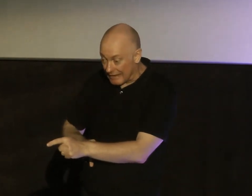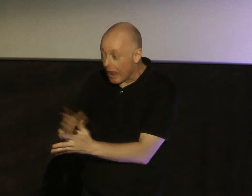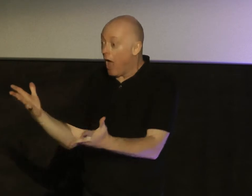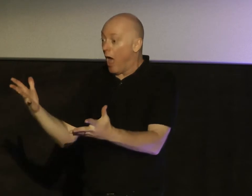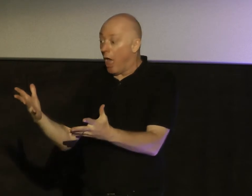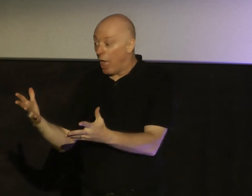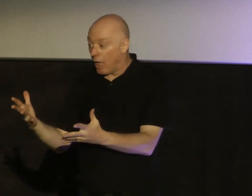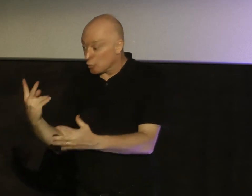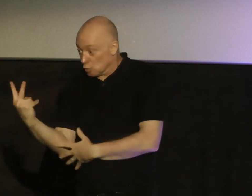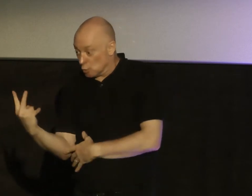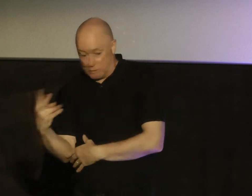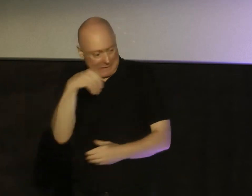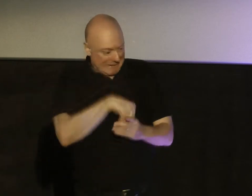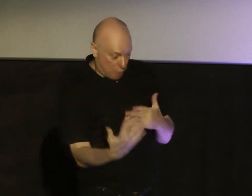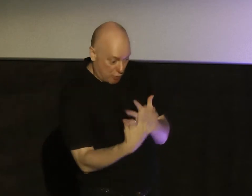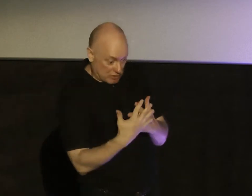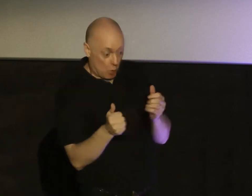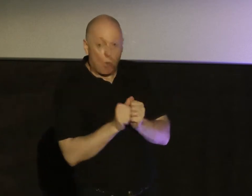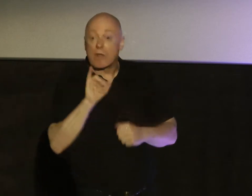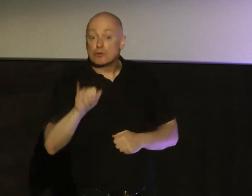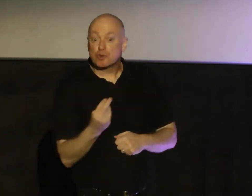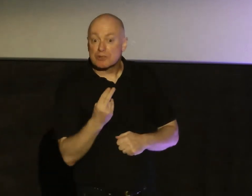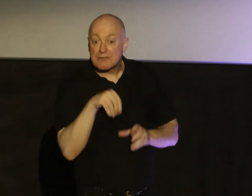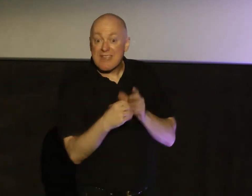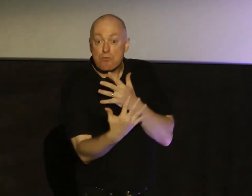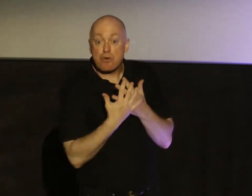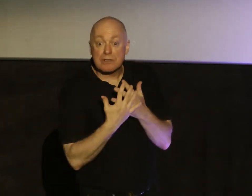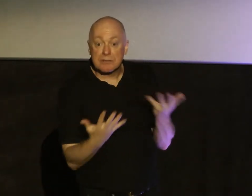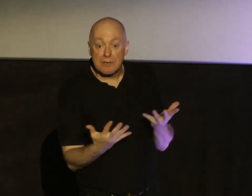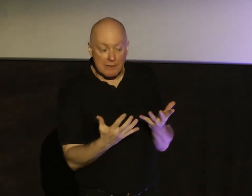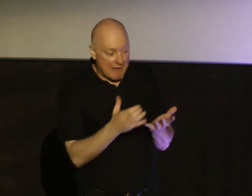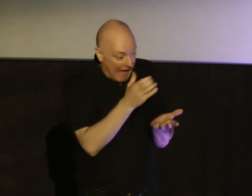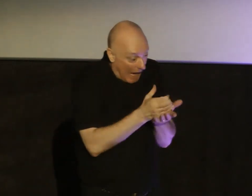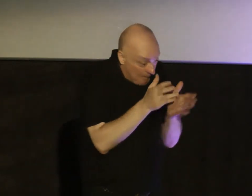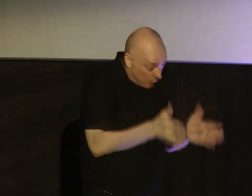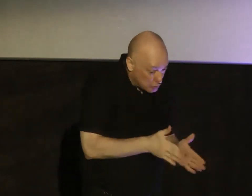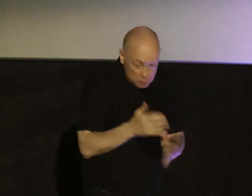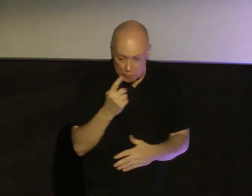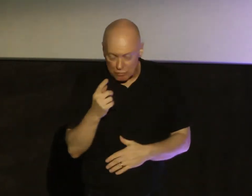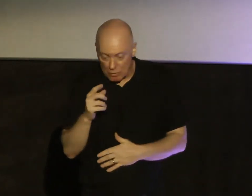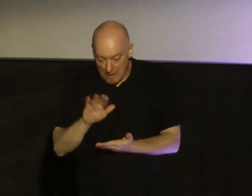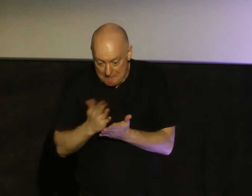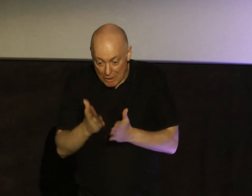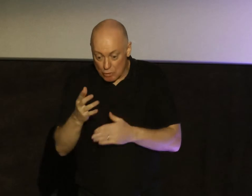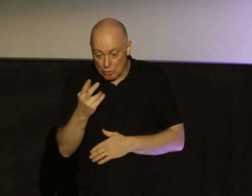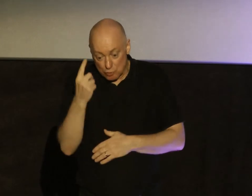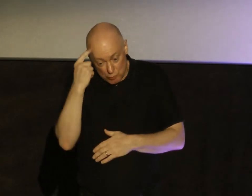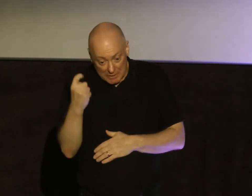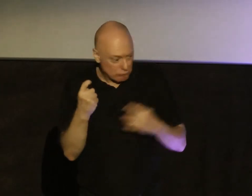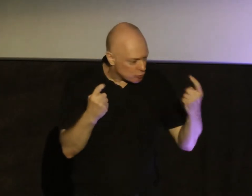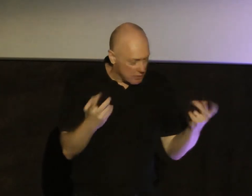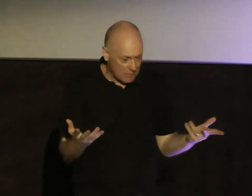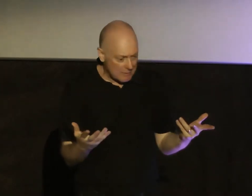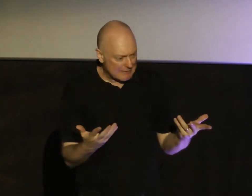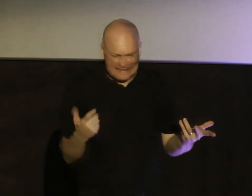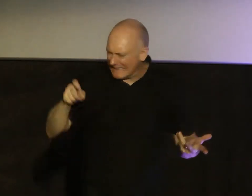under the oversight of Joseph in prison. The cupbearer and the baker both have dreams. They need an interpretation for the dreams.